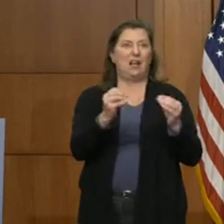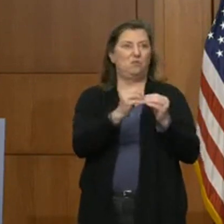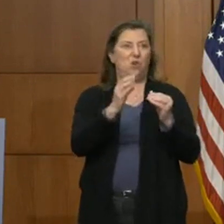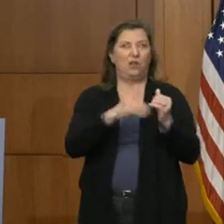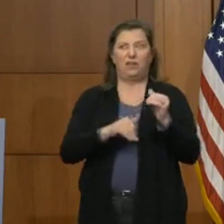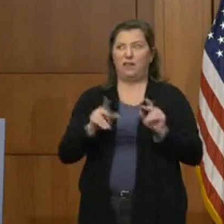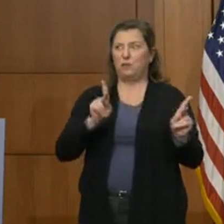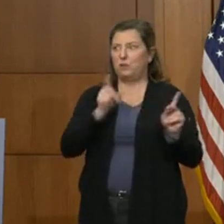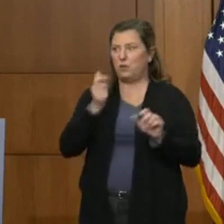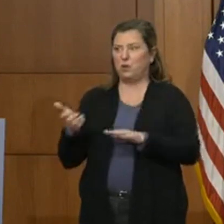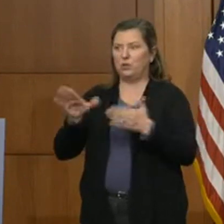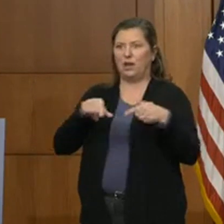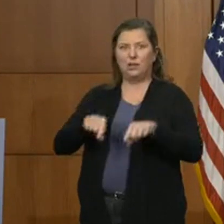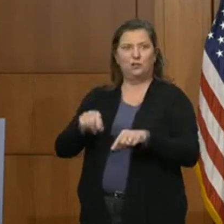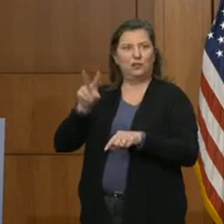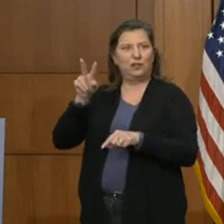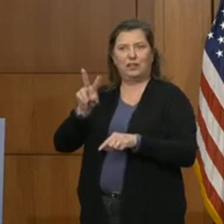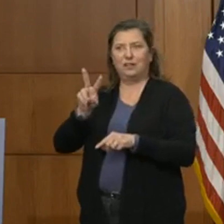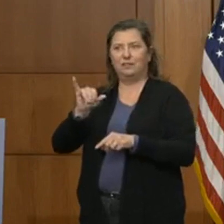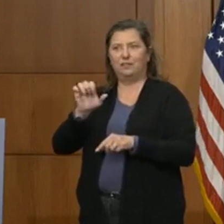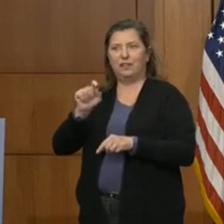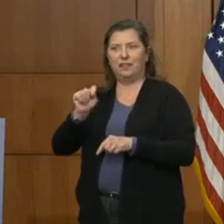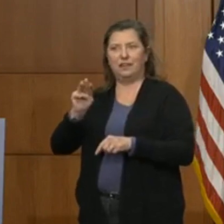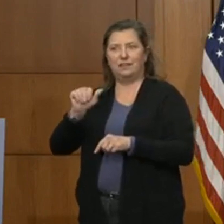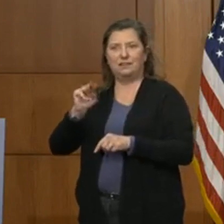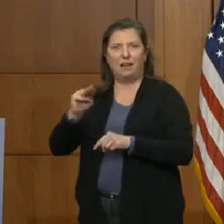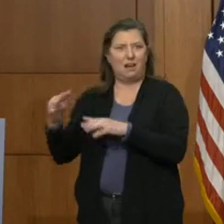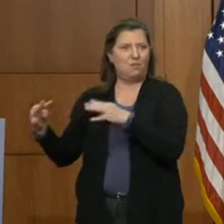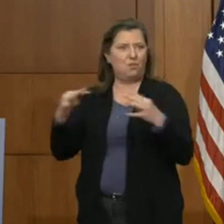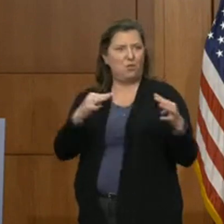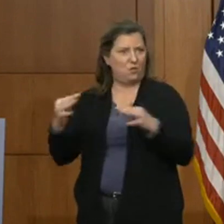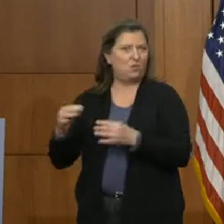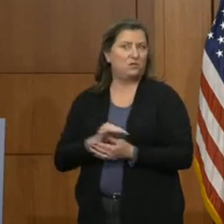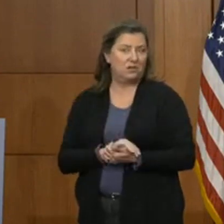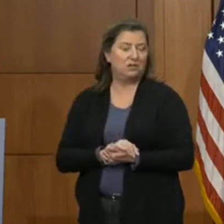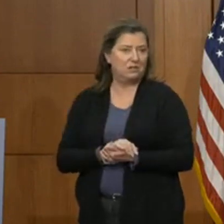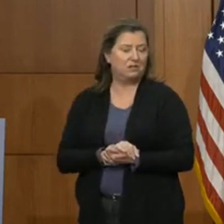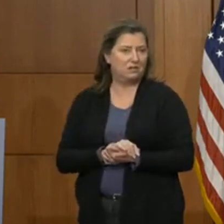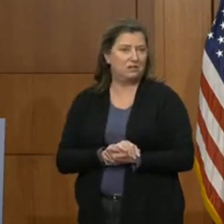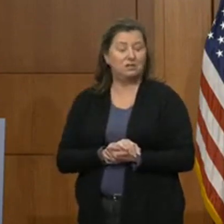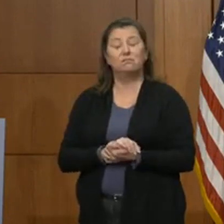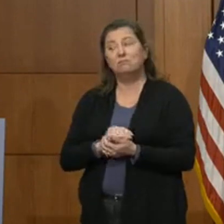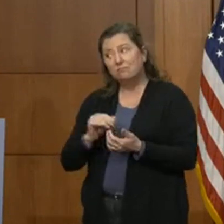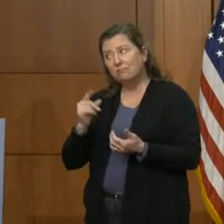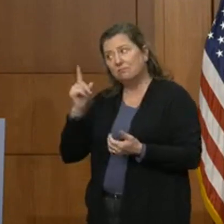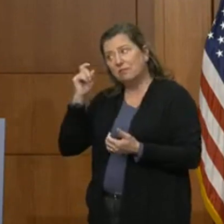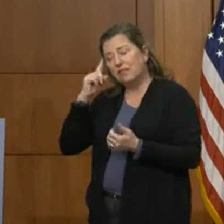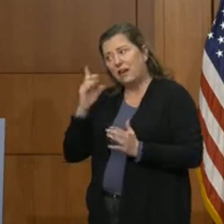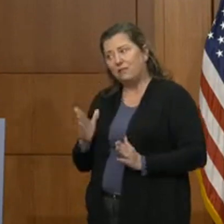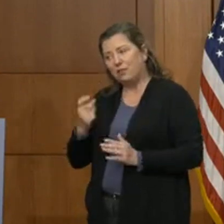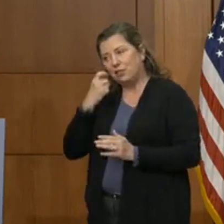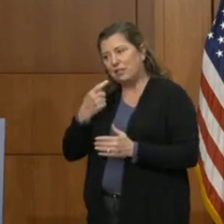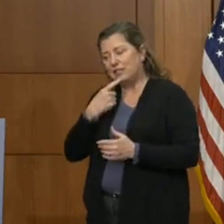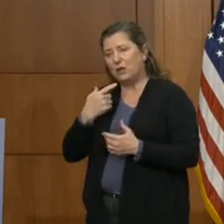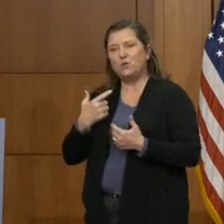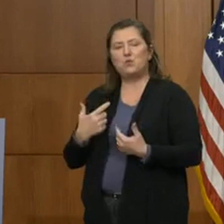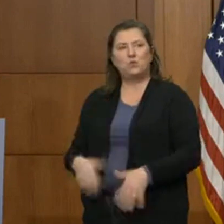those who died in the Vietnam War. We are, as Governor Northam has said, in a